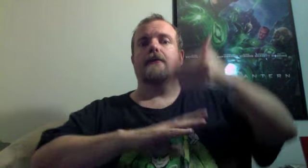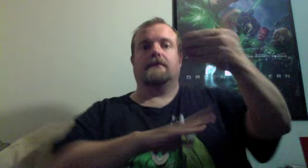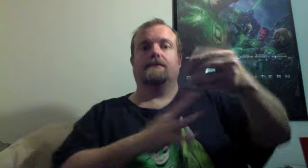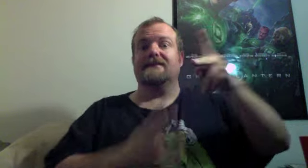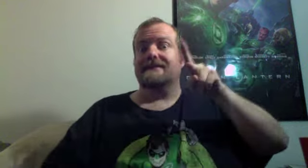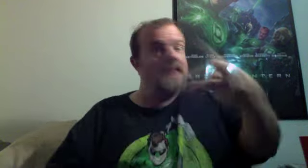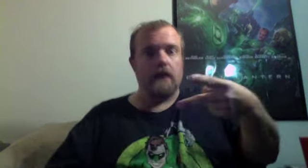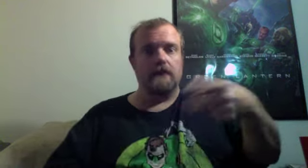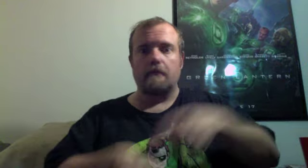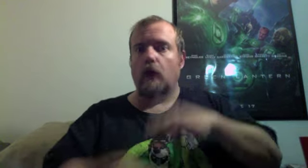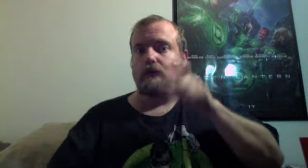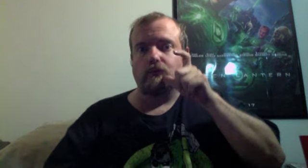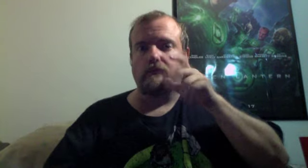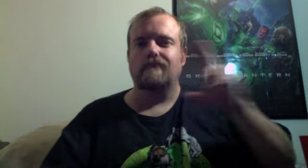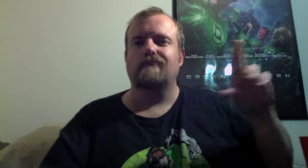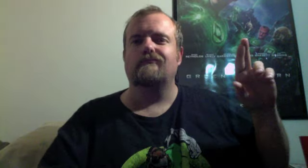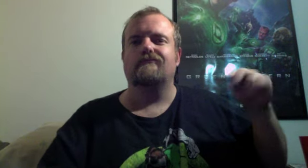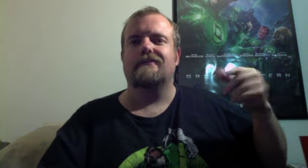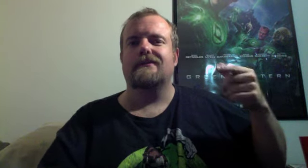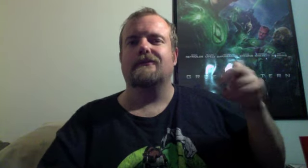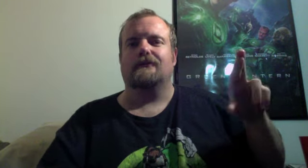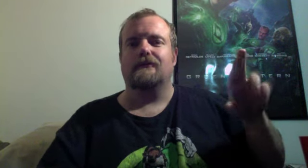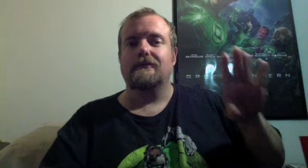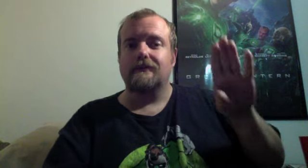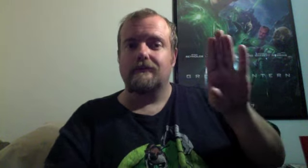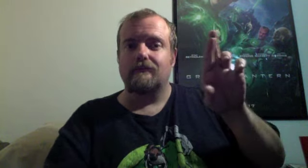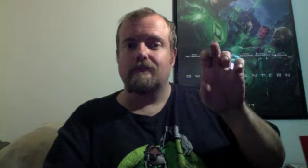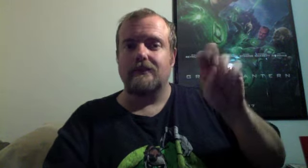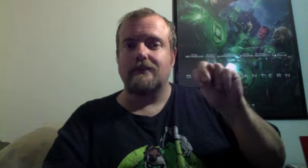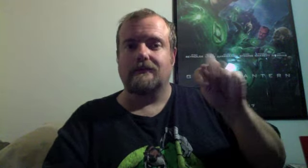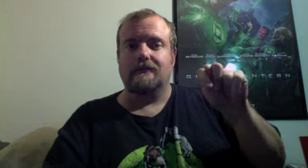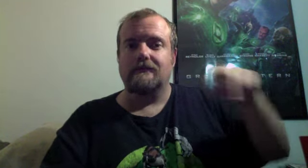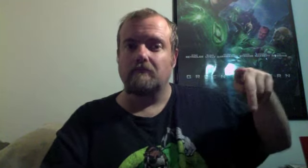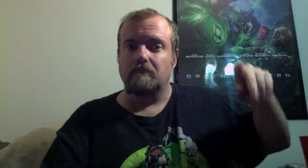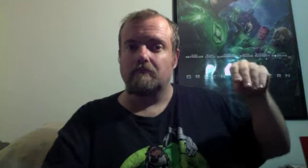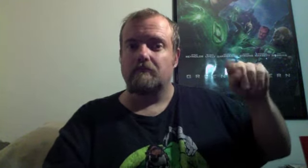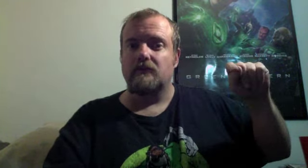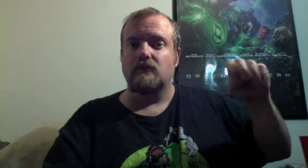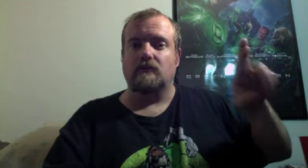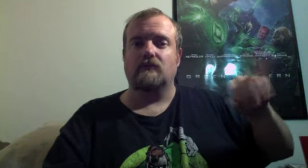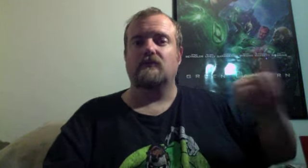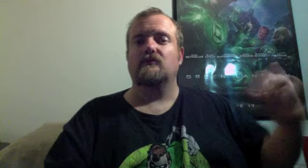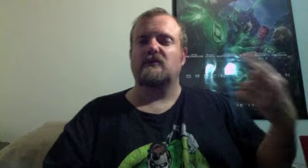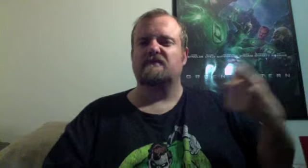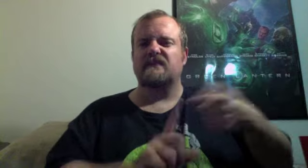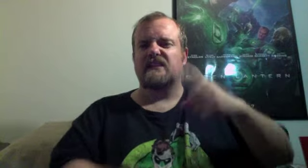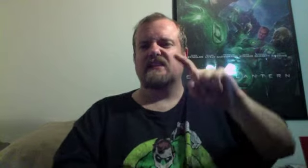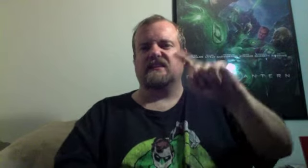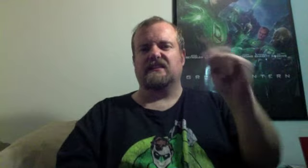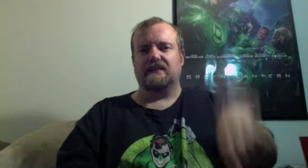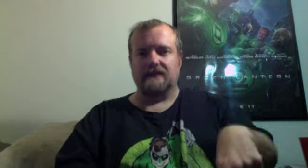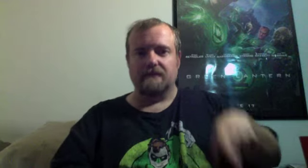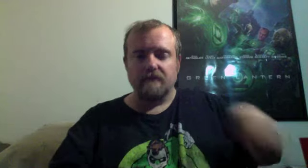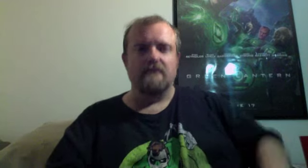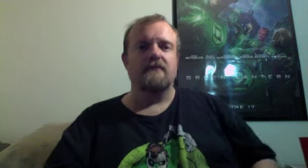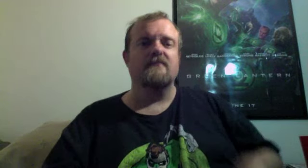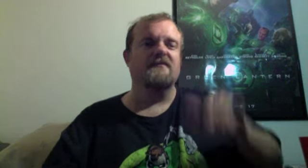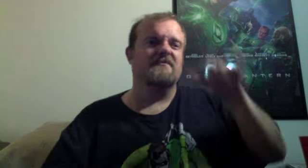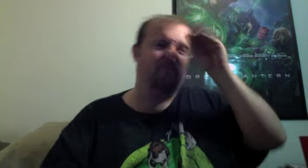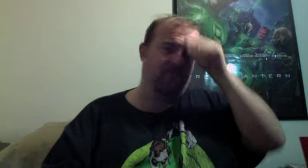At this point, they sample the moisture content of the prunes every 15 minutes. The technician grinds and compresses some